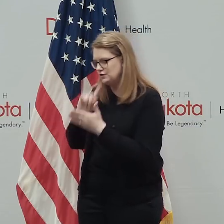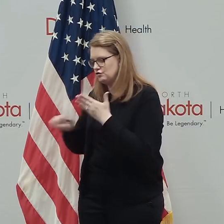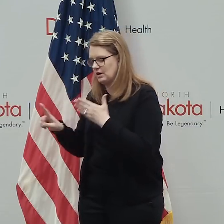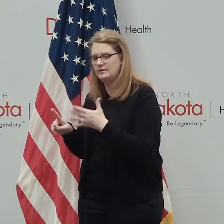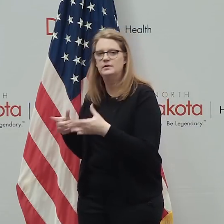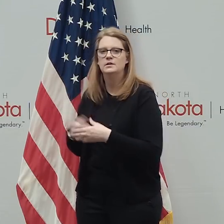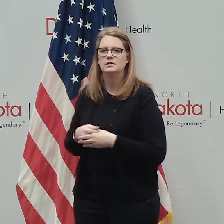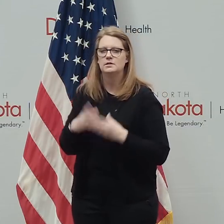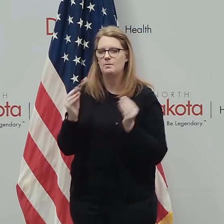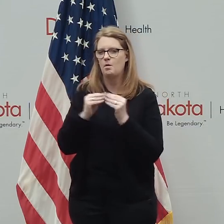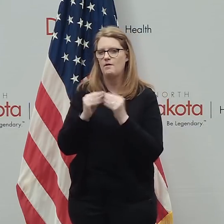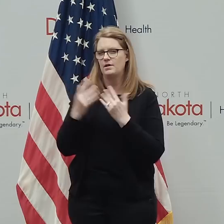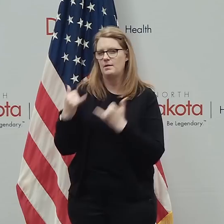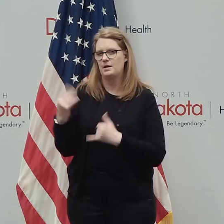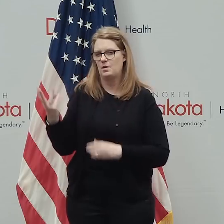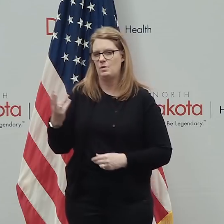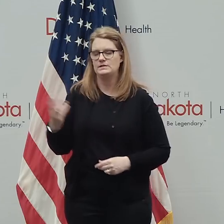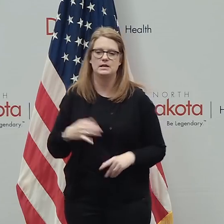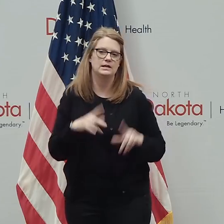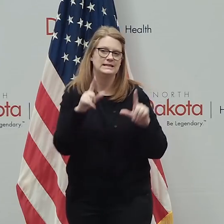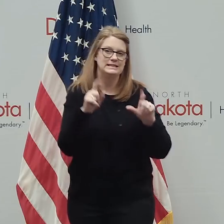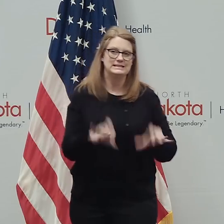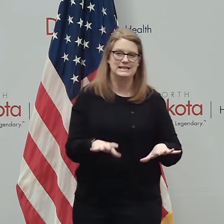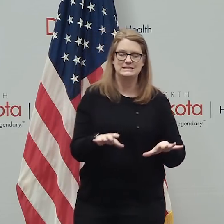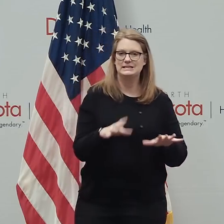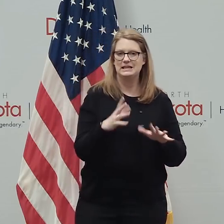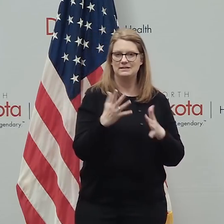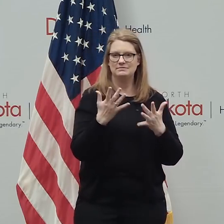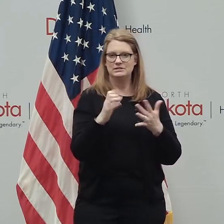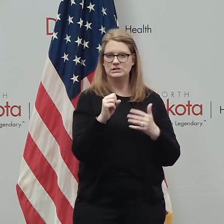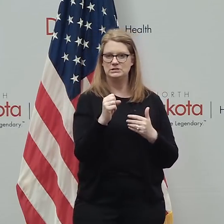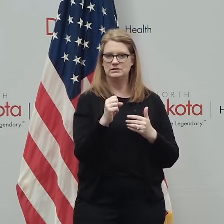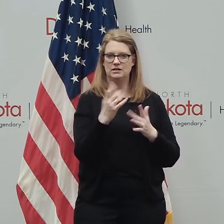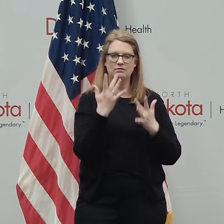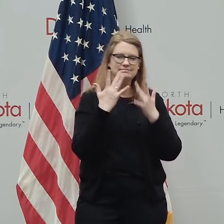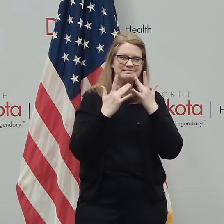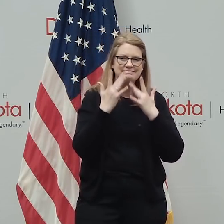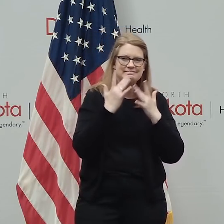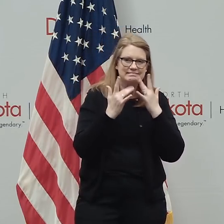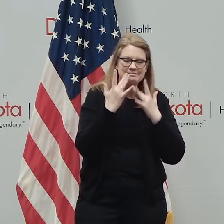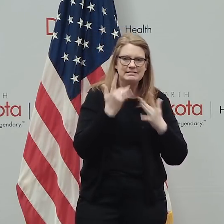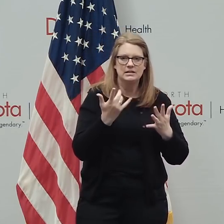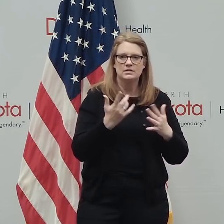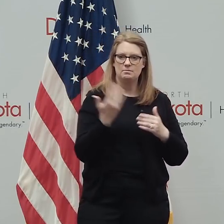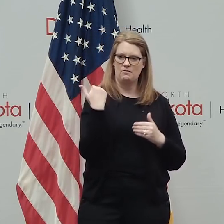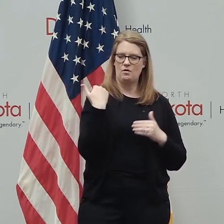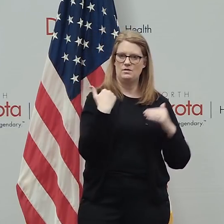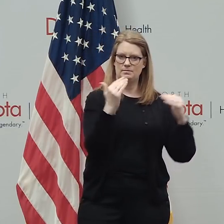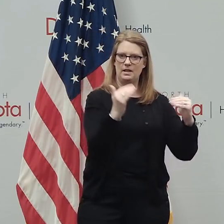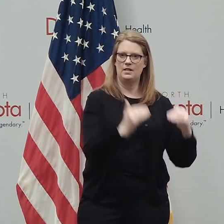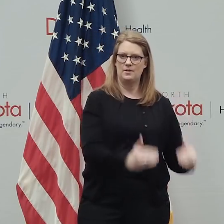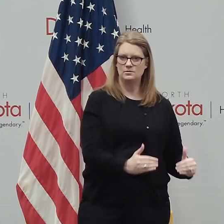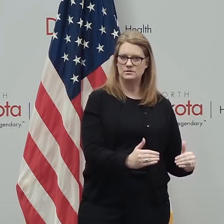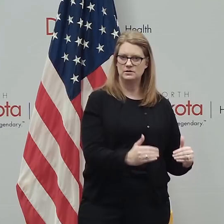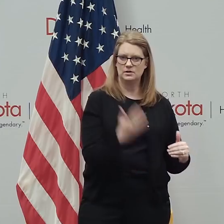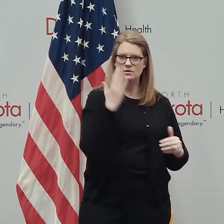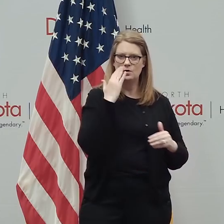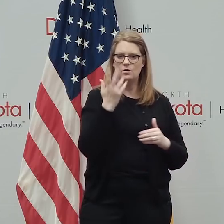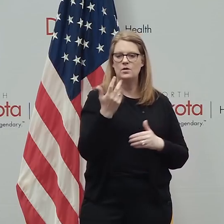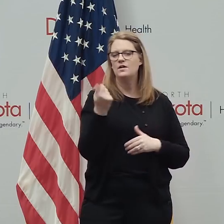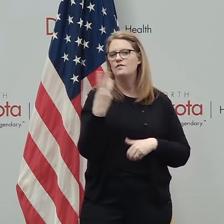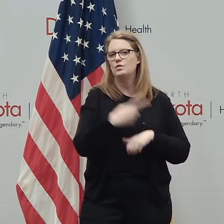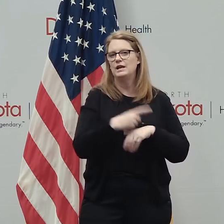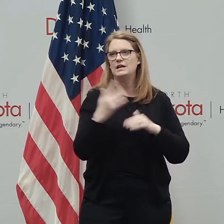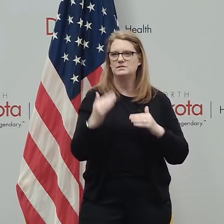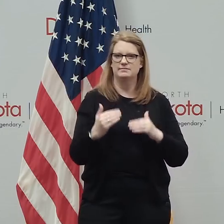on Wednesday. As far as testing shortage, again, you saw that our numbers were lower today in testing than they have been when we cleared the 2,000 mark, and we're